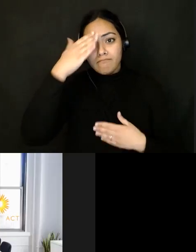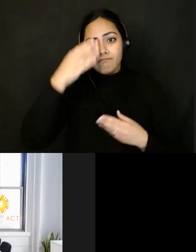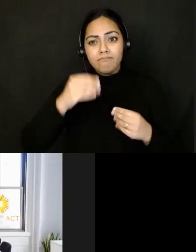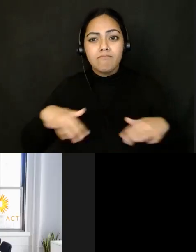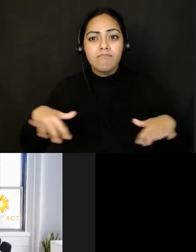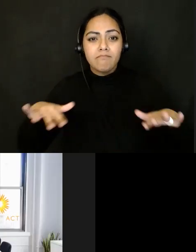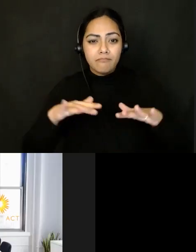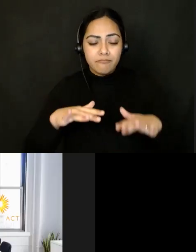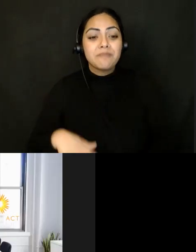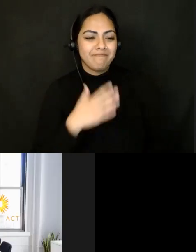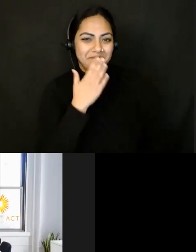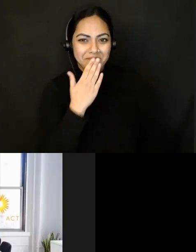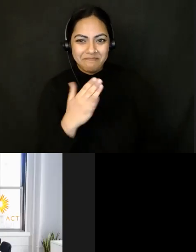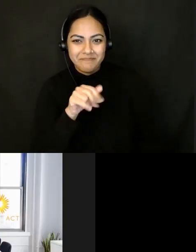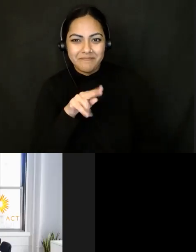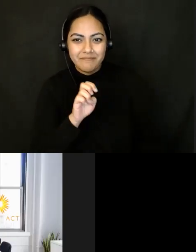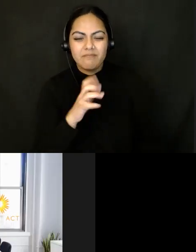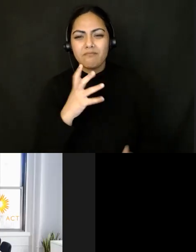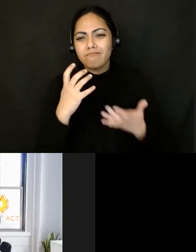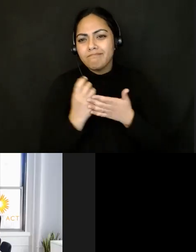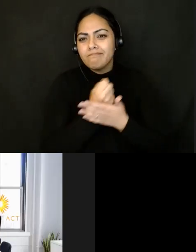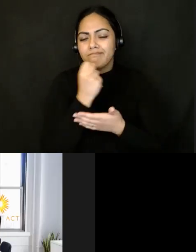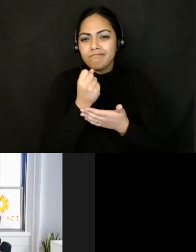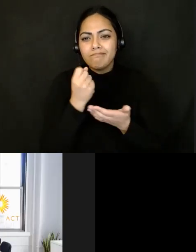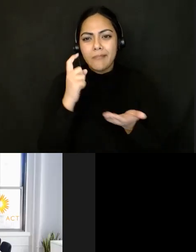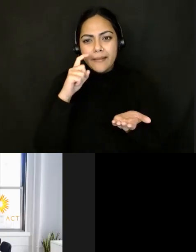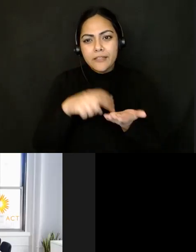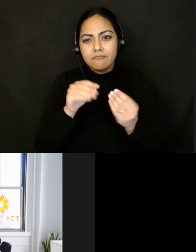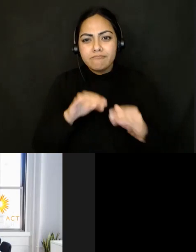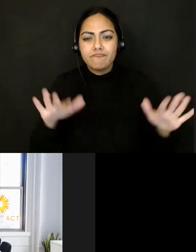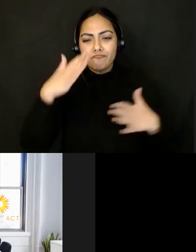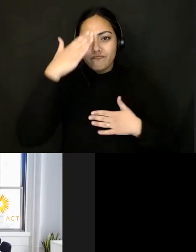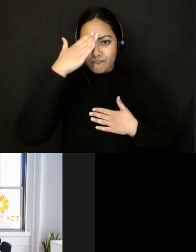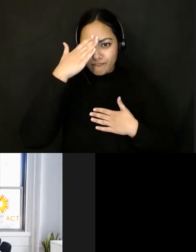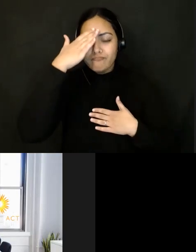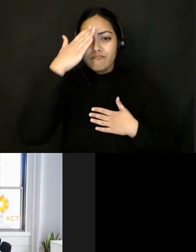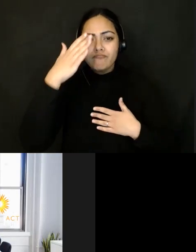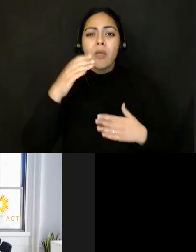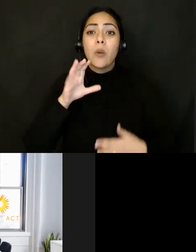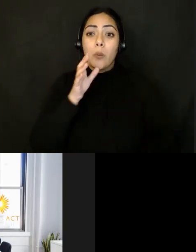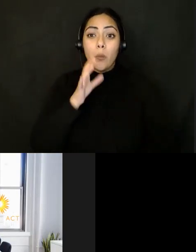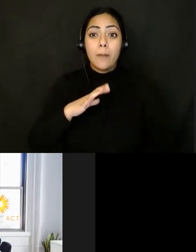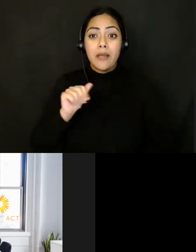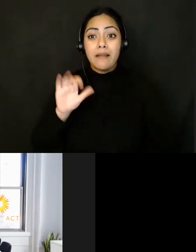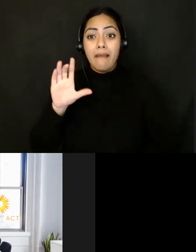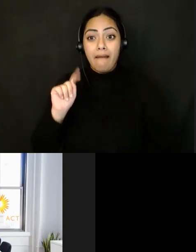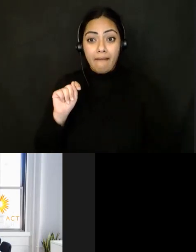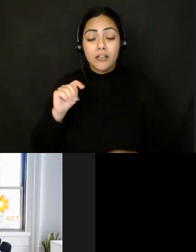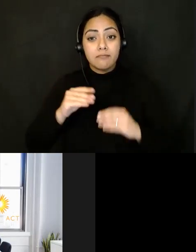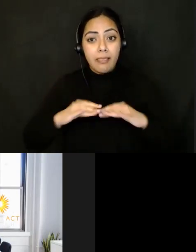Thank you, Jane. So we just wanted to acknowledge the lands that Women Act is standing on.